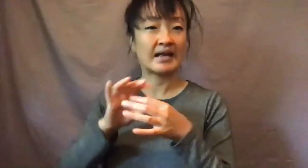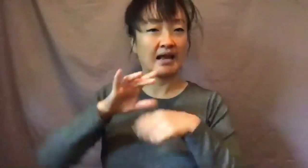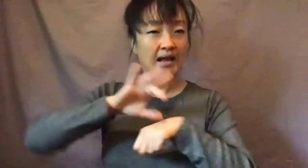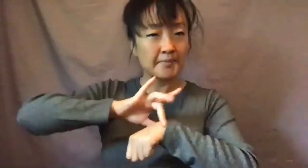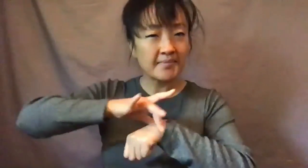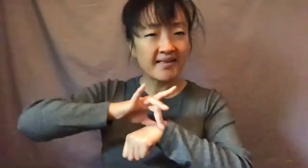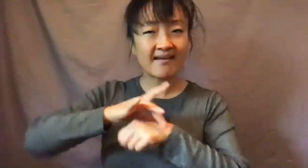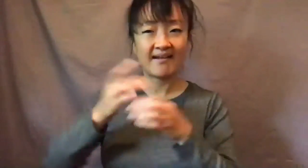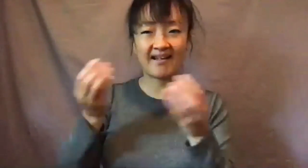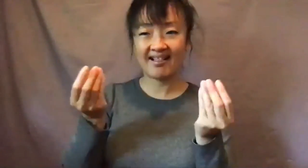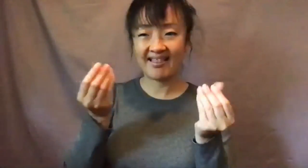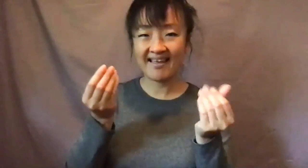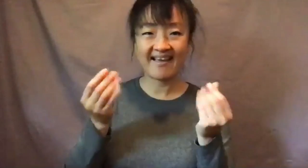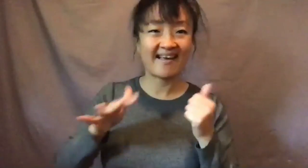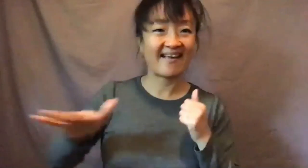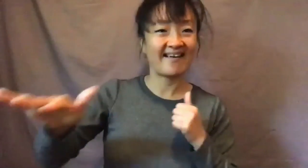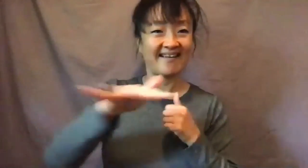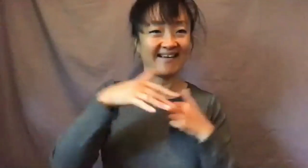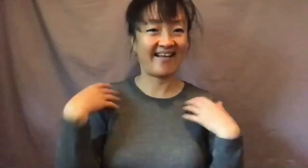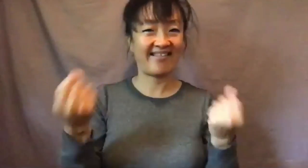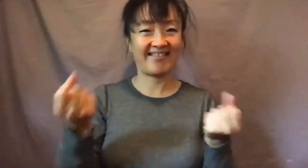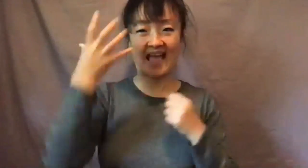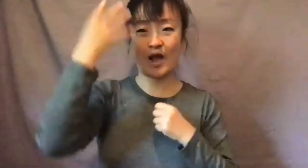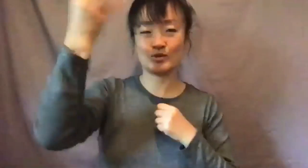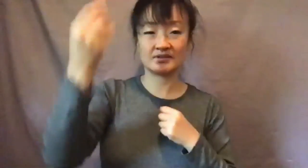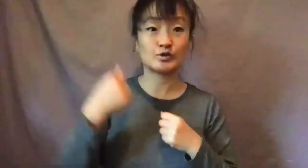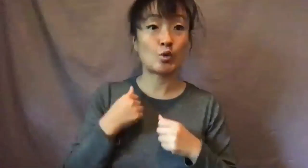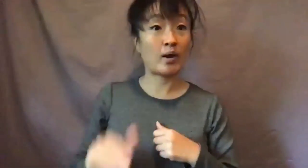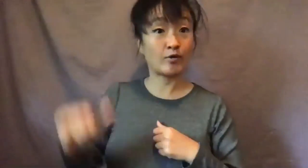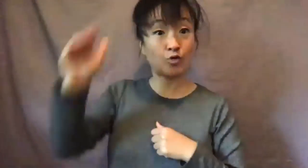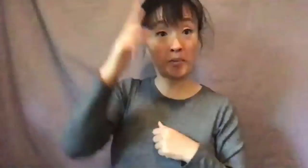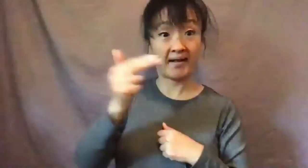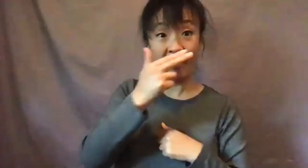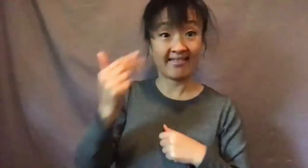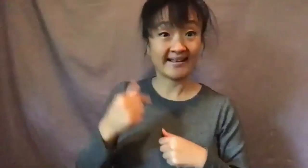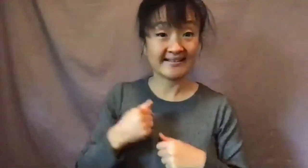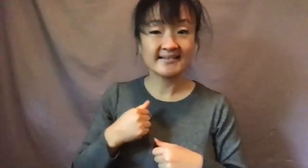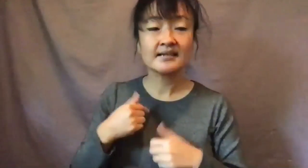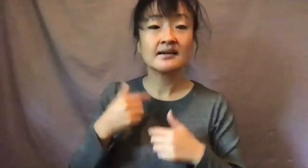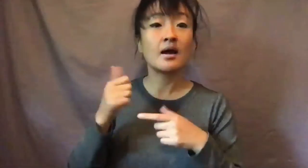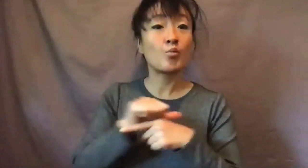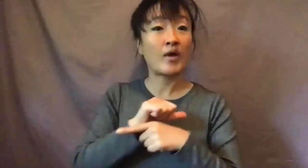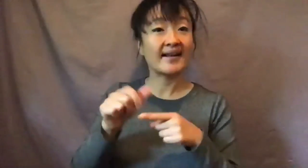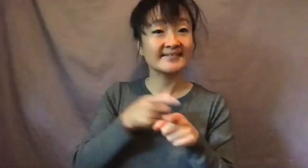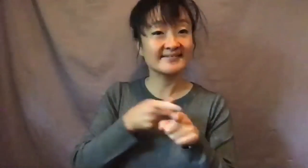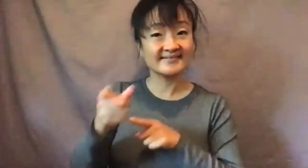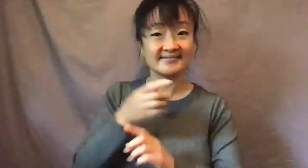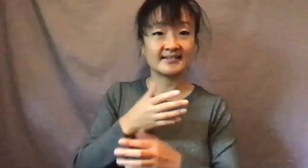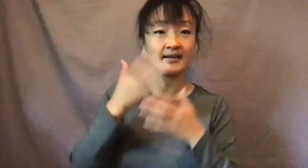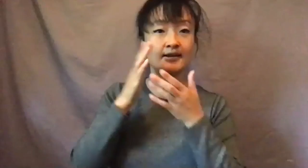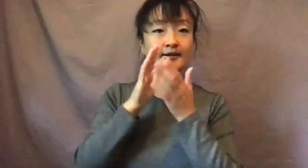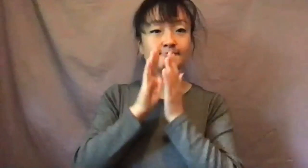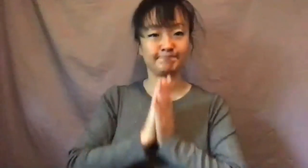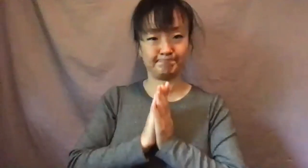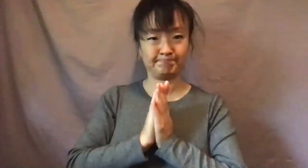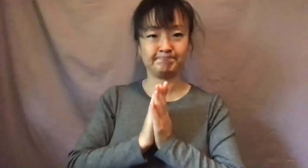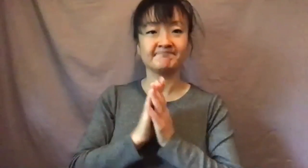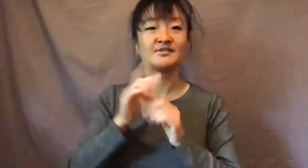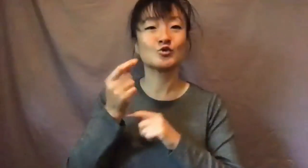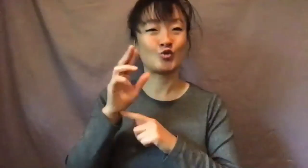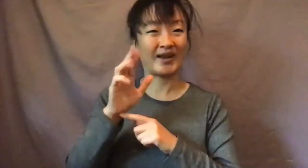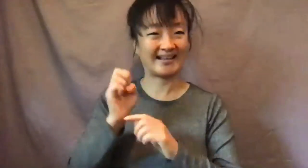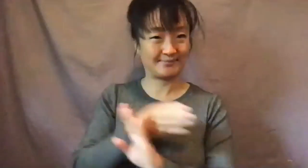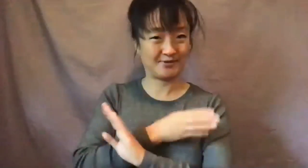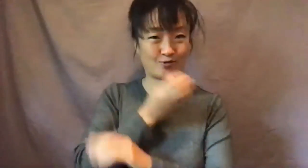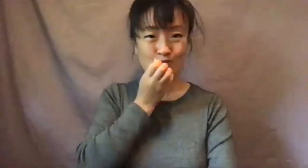was young, we had a practice of, you know, growing up Catholic, we had a practice of saying grace before meals, like literally